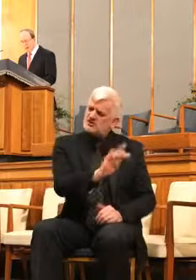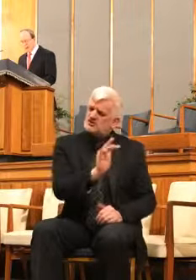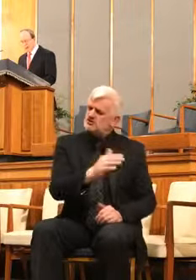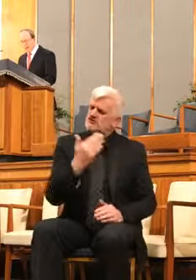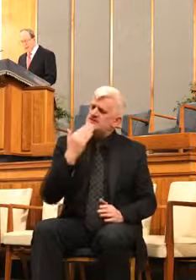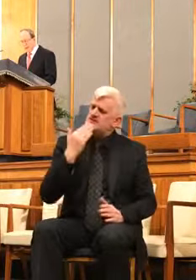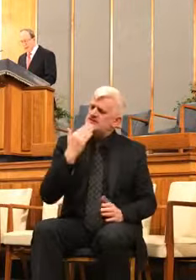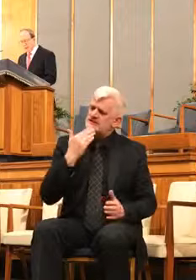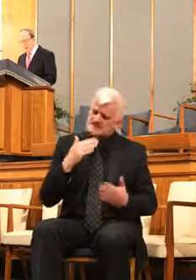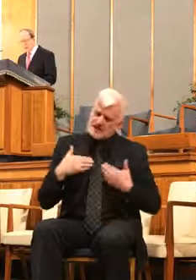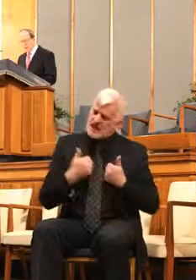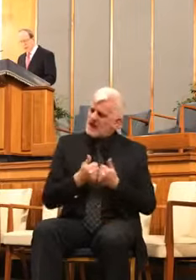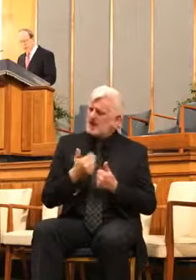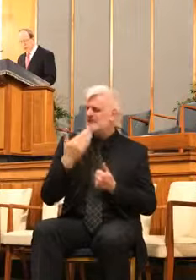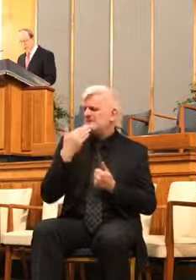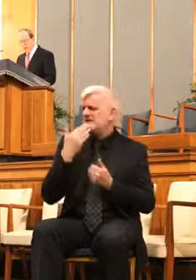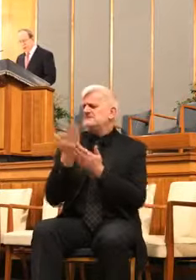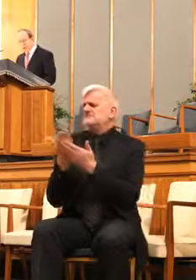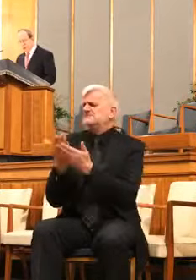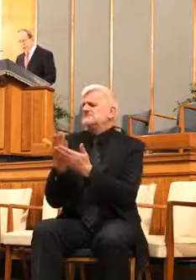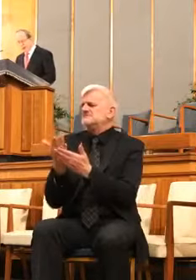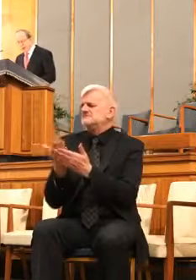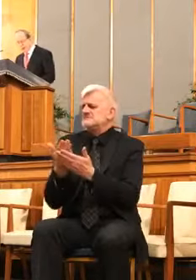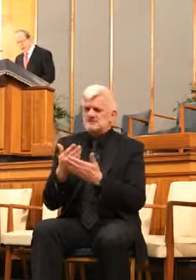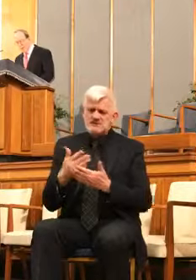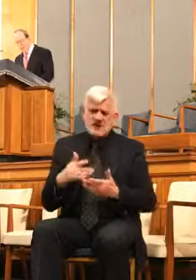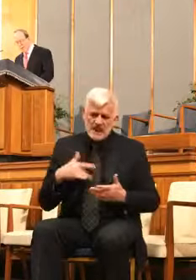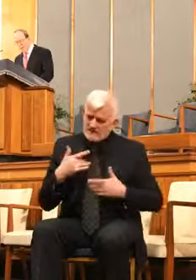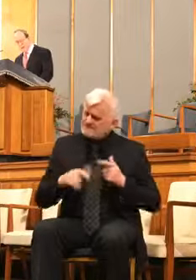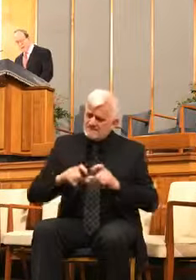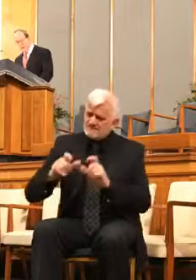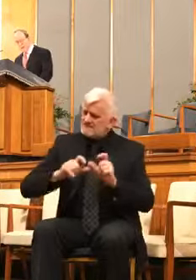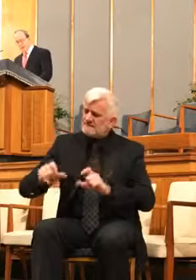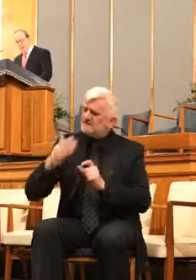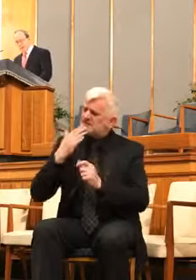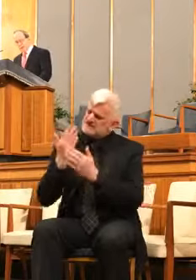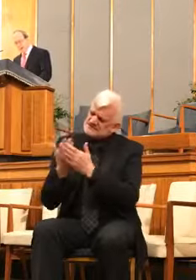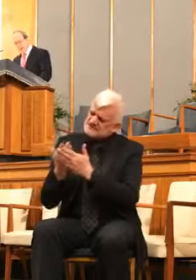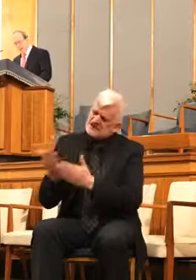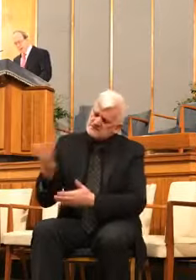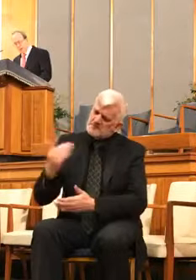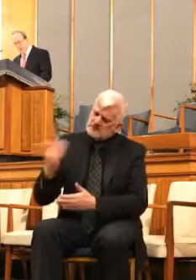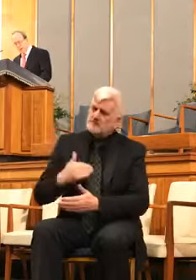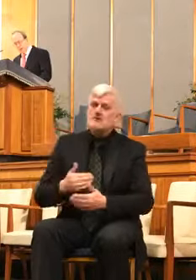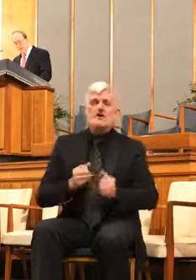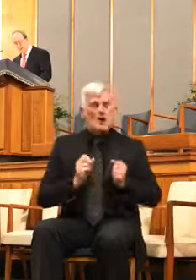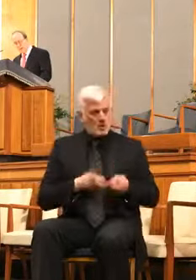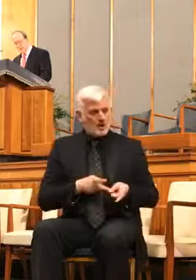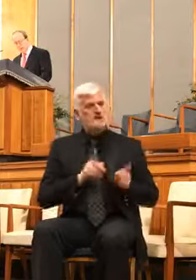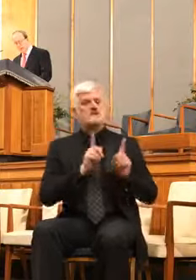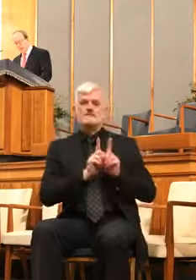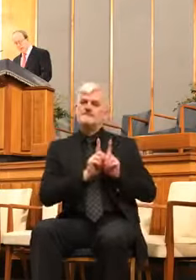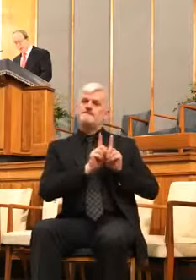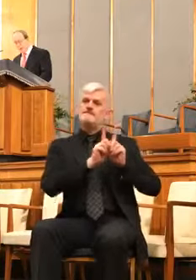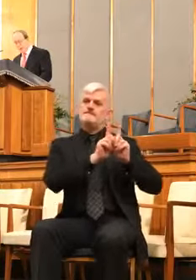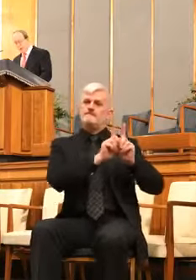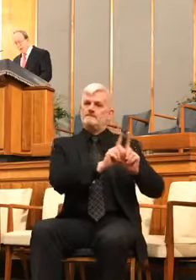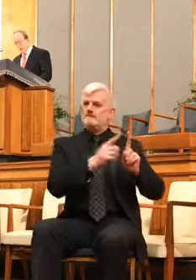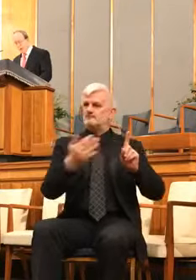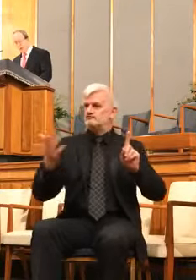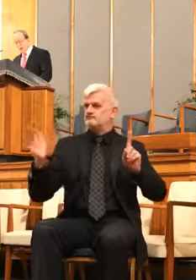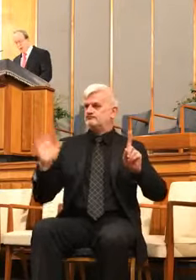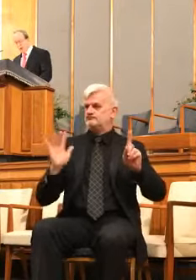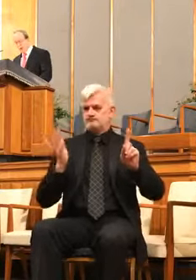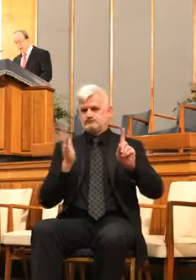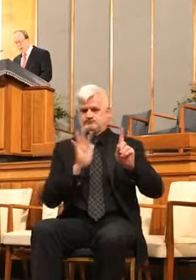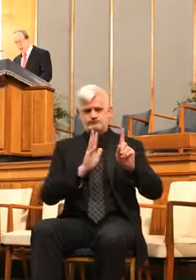hands on her, that she may be healed, and she shall live. And Jesus went with him, and much people followed